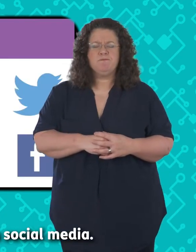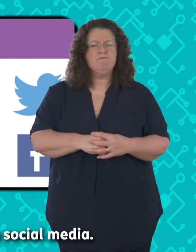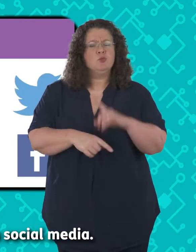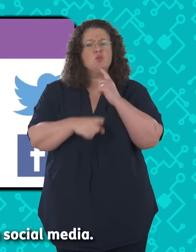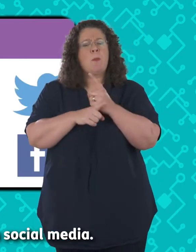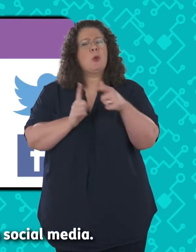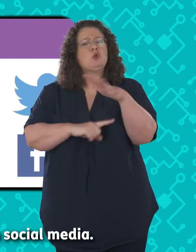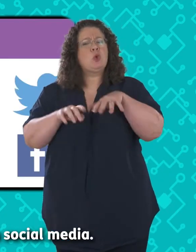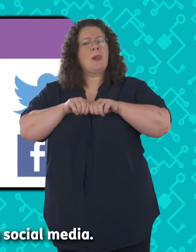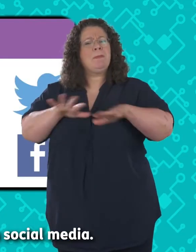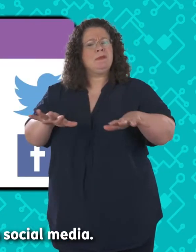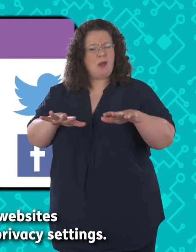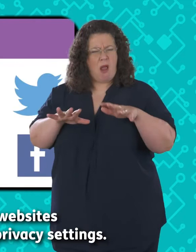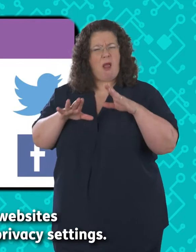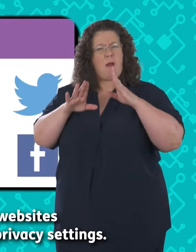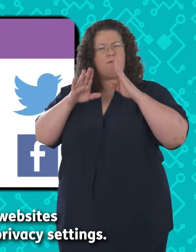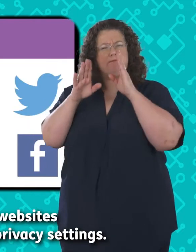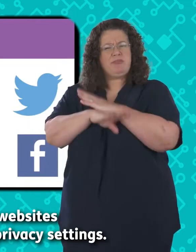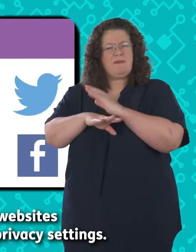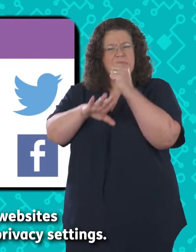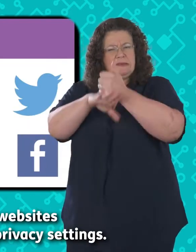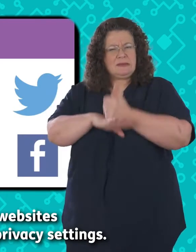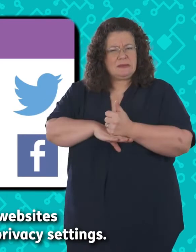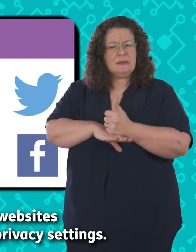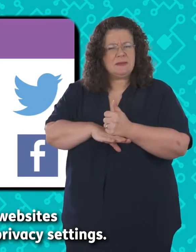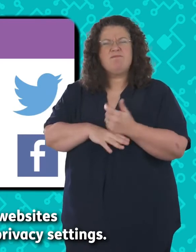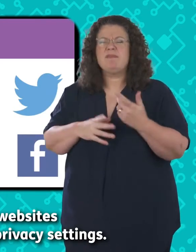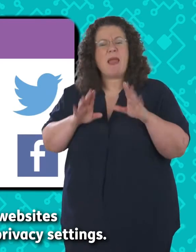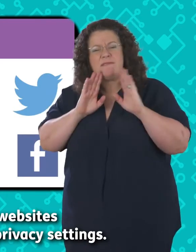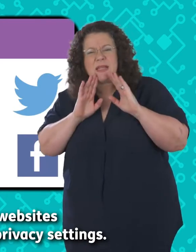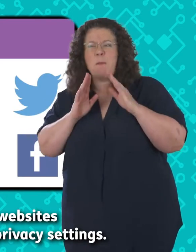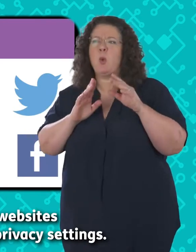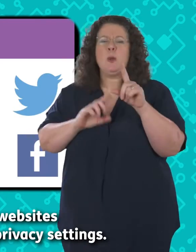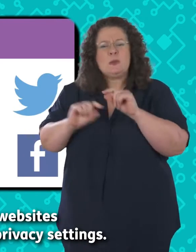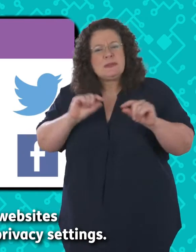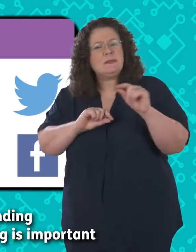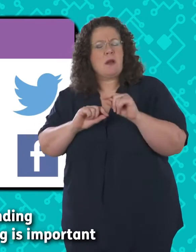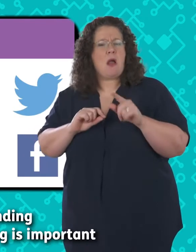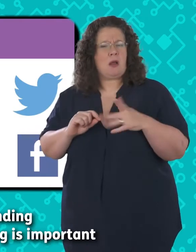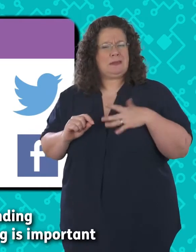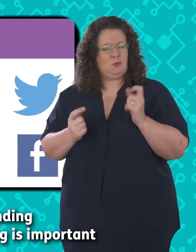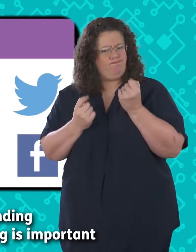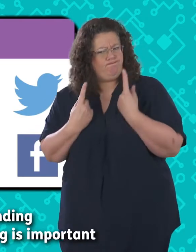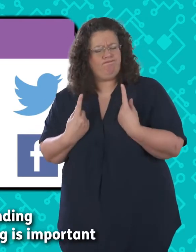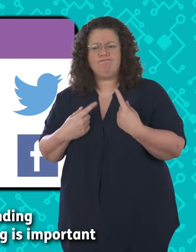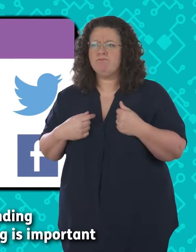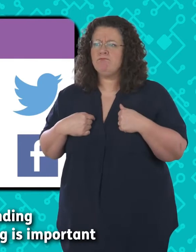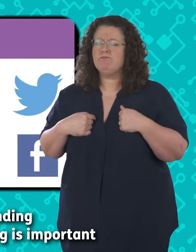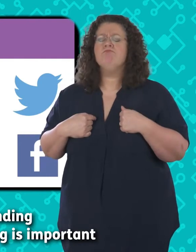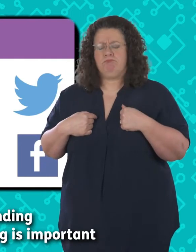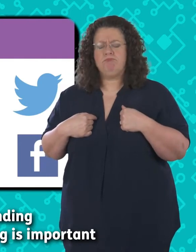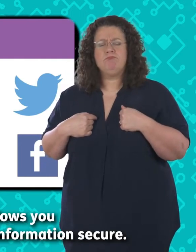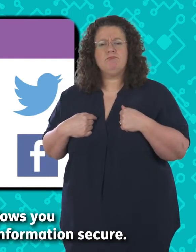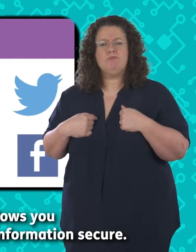Privacy settings on social media. Social media websites like Facebook have privacy settings. Understanding your privacy settings